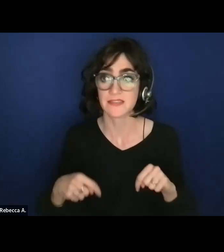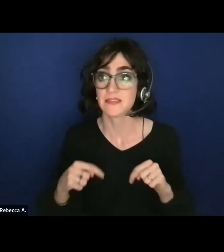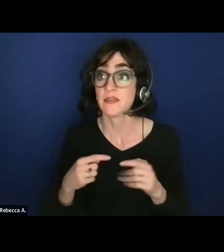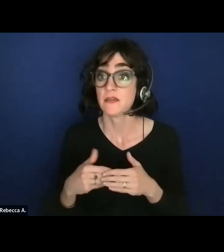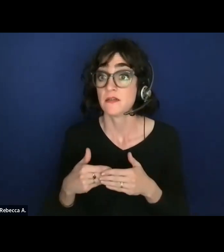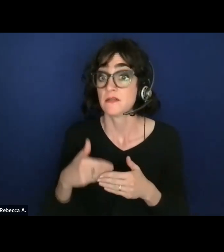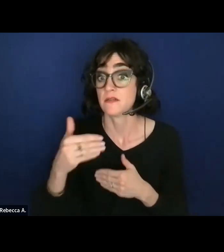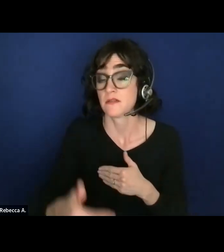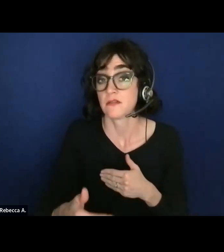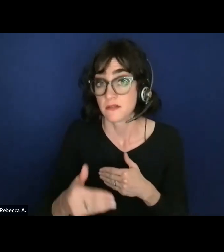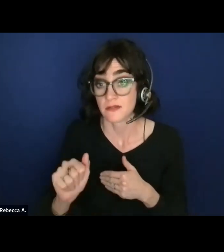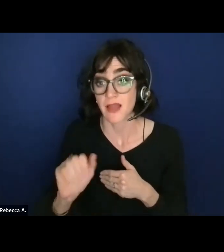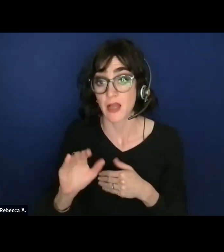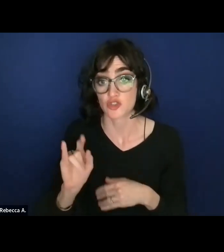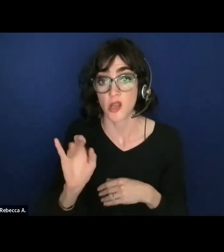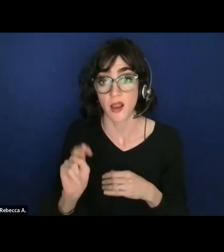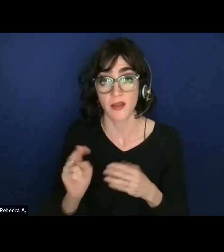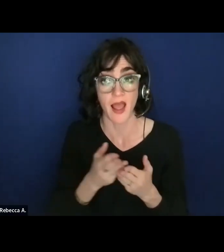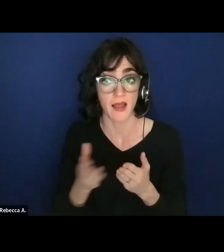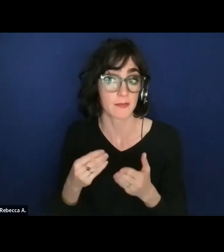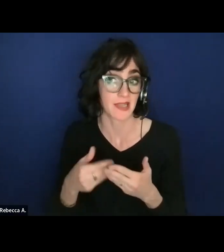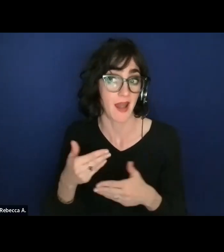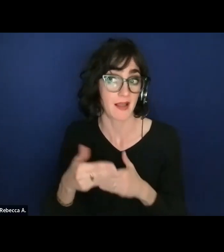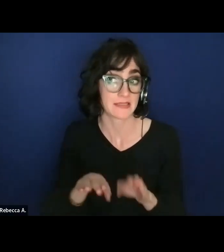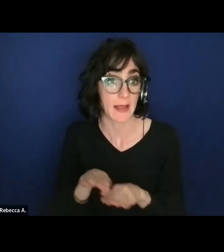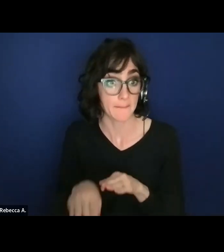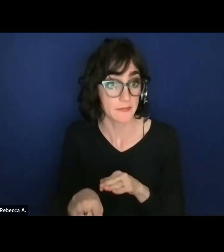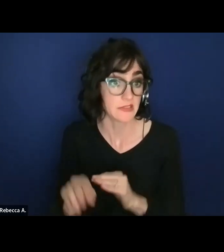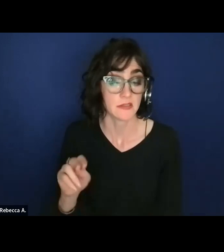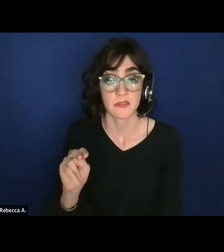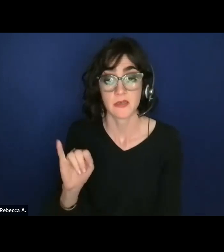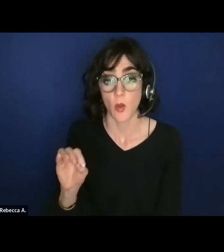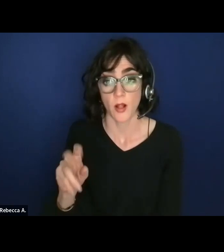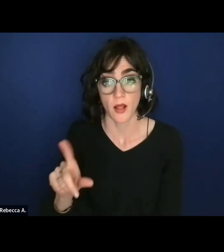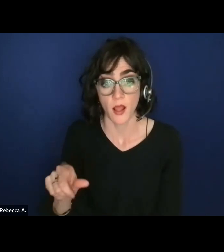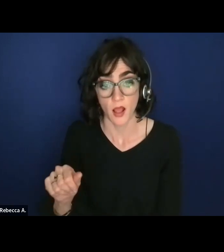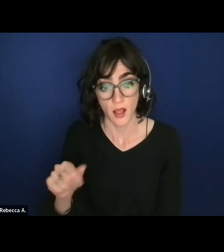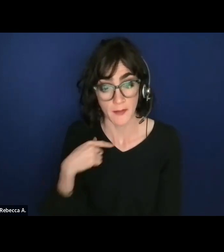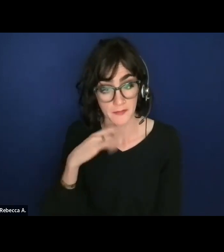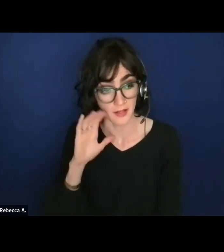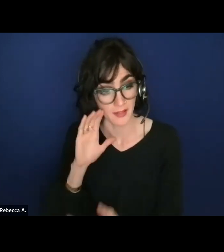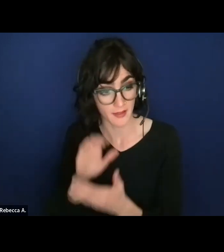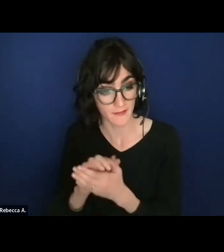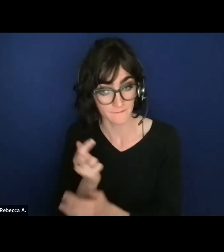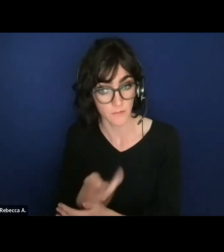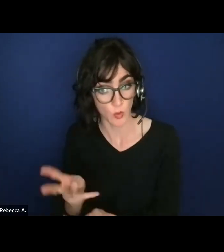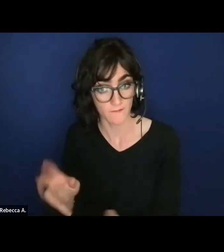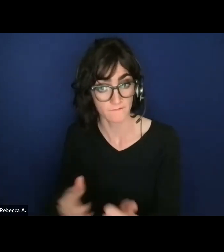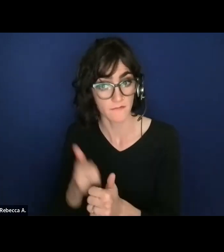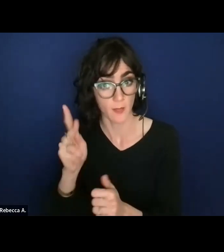to action items and next steps. Nicola, I think there were a couple of follow-ups